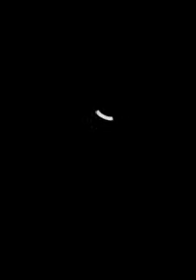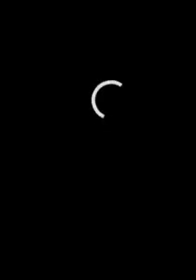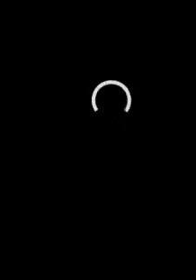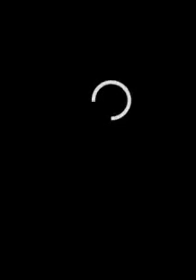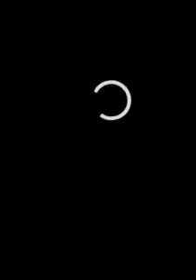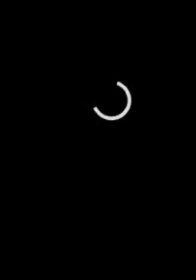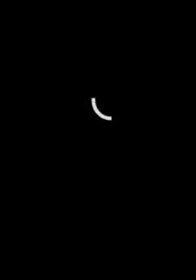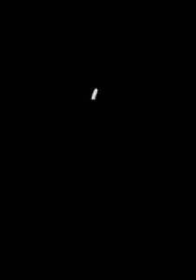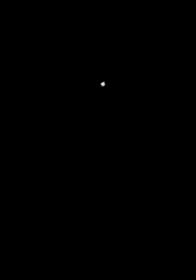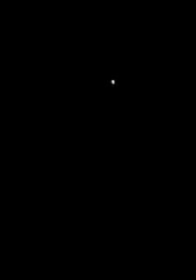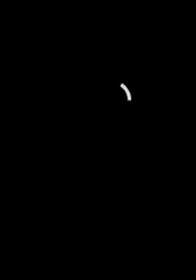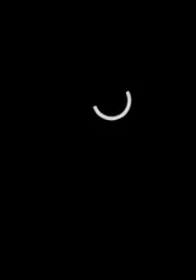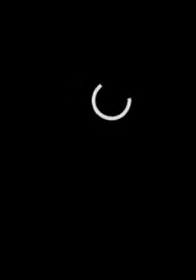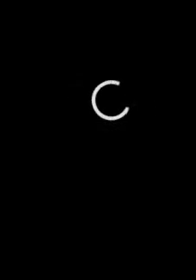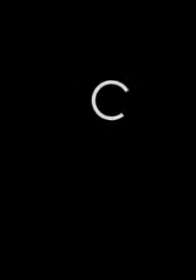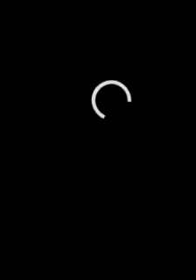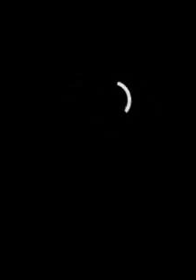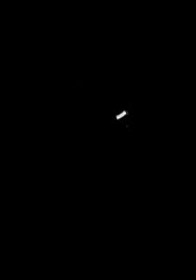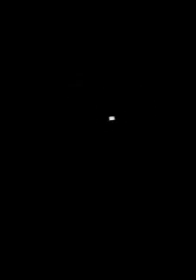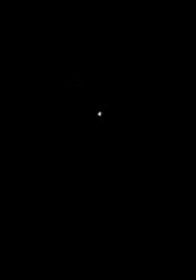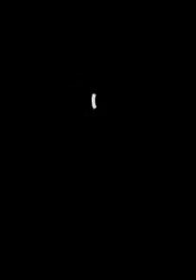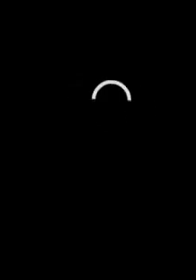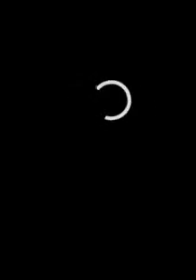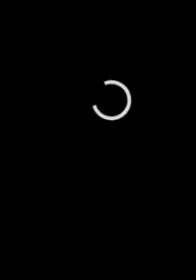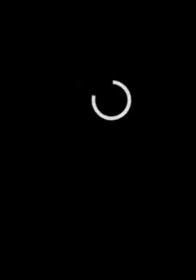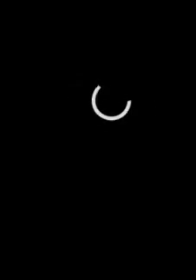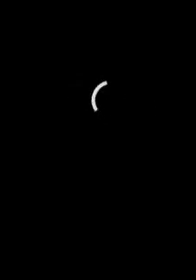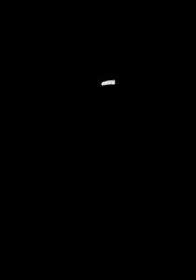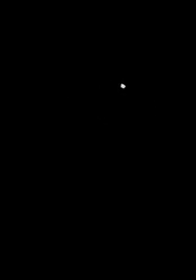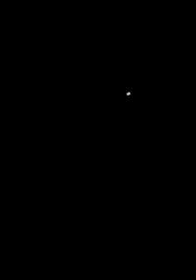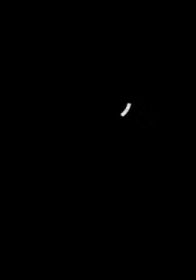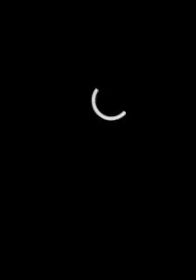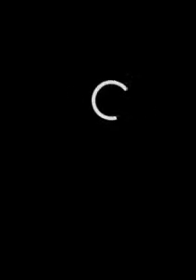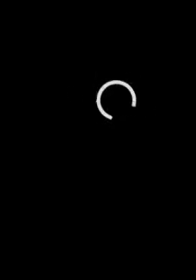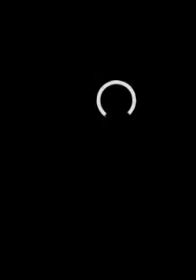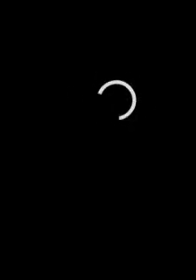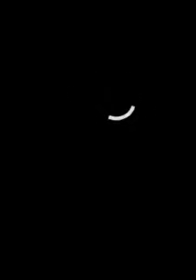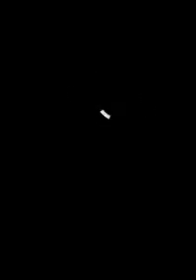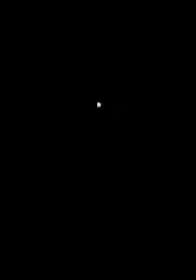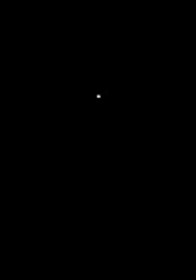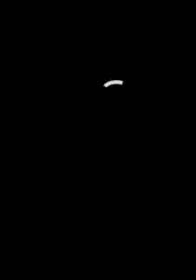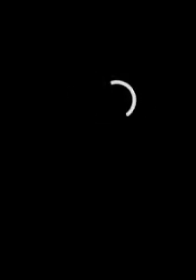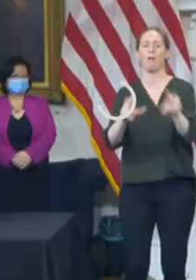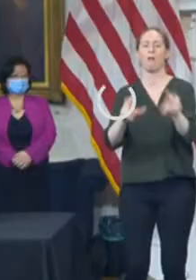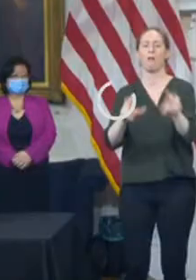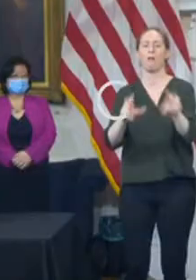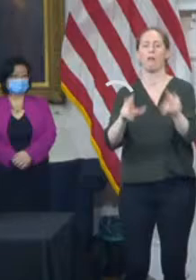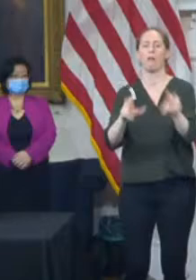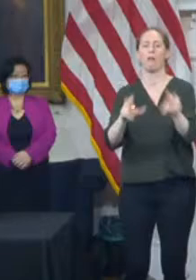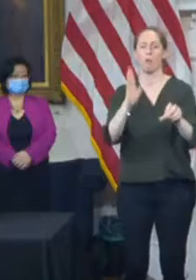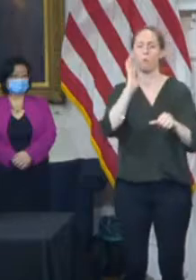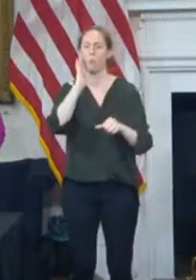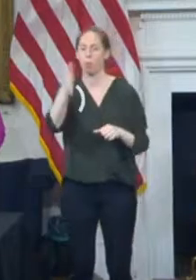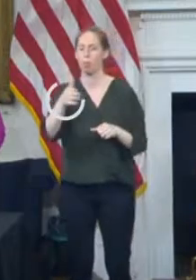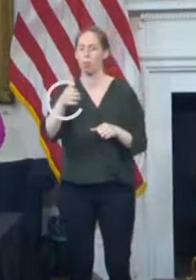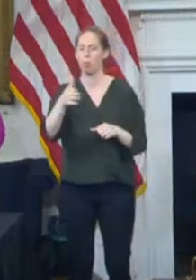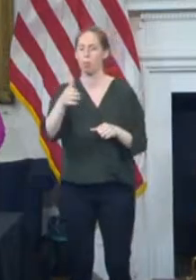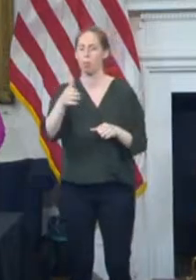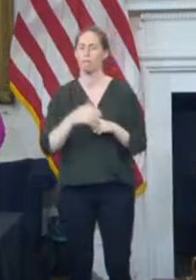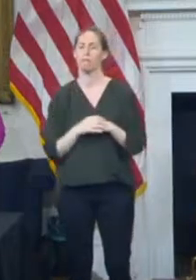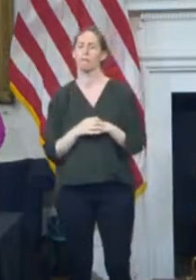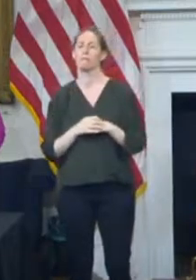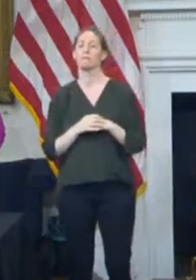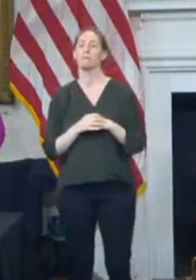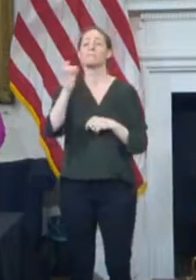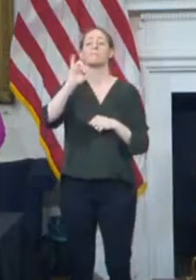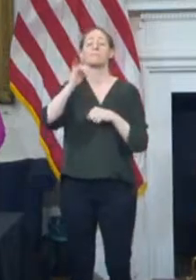programs in order to immediately provide additional desperately needed relief to the businesses and their employees who are most